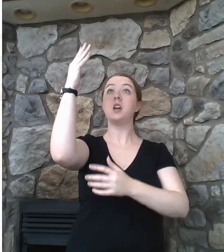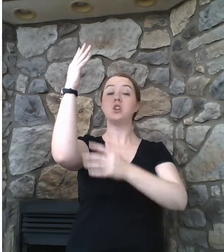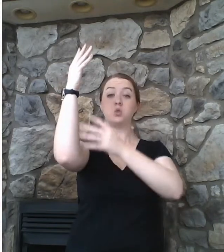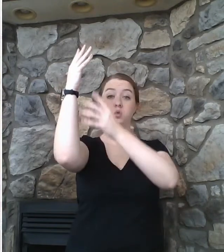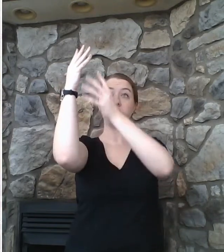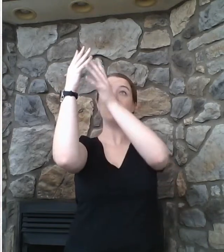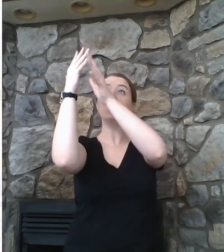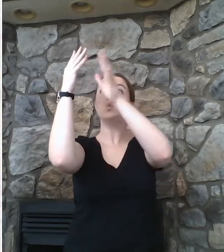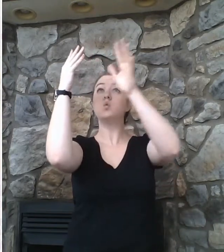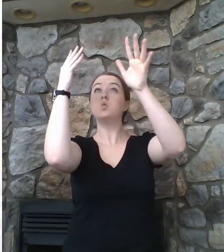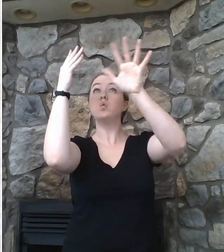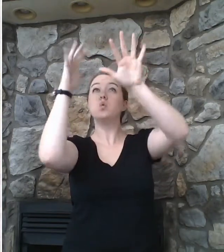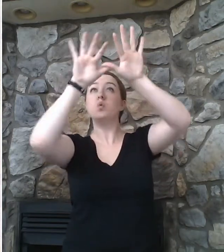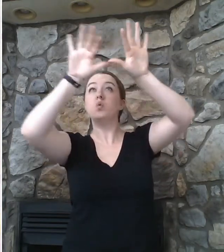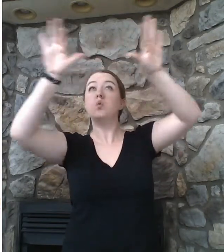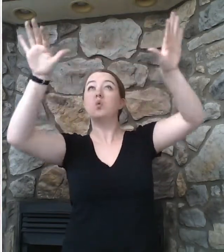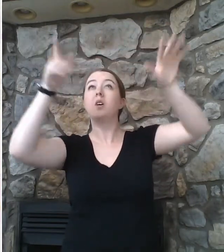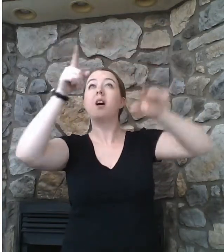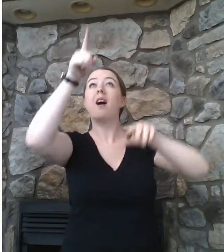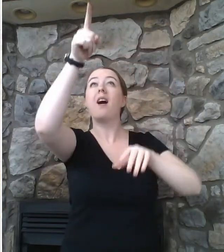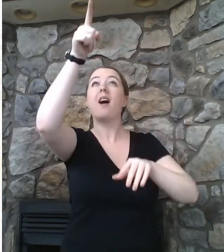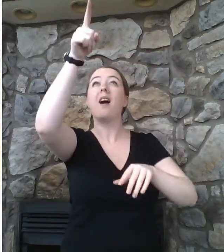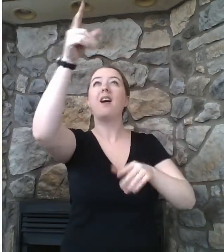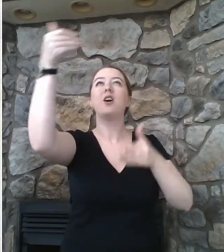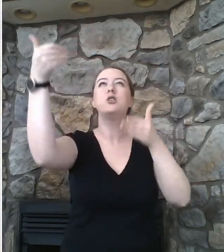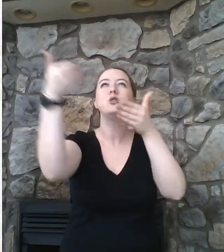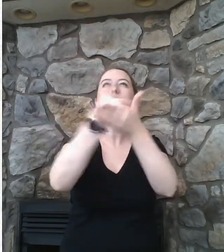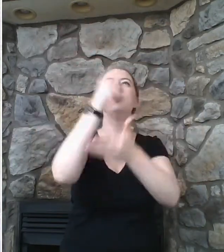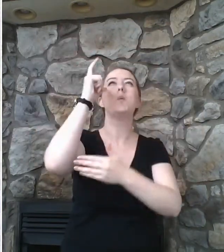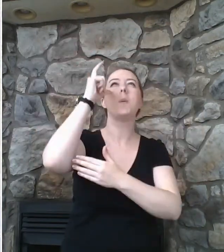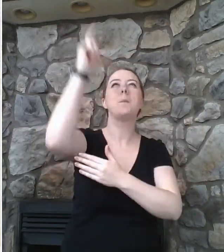now, a thin new moon.